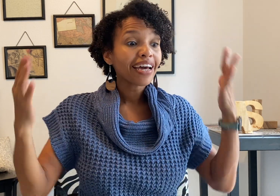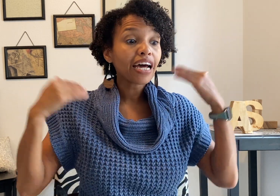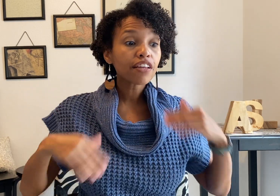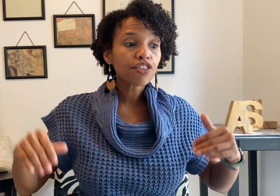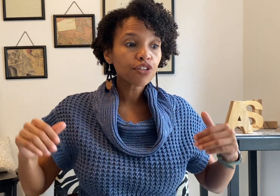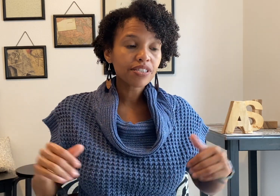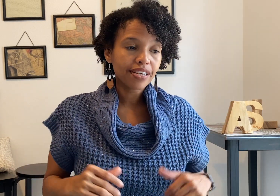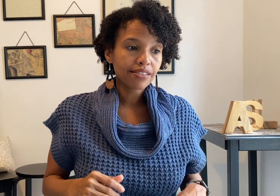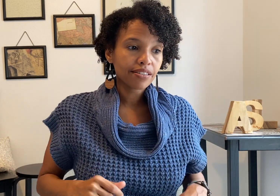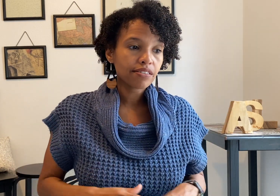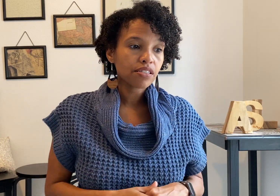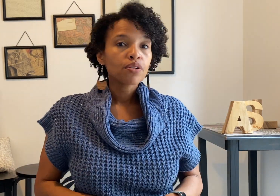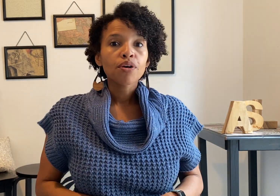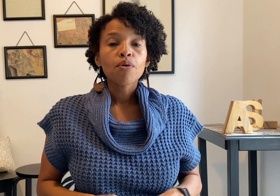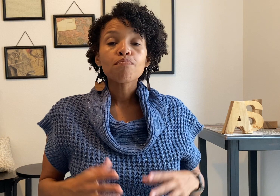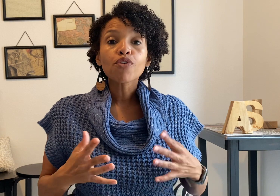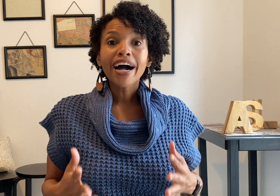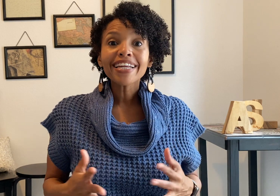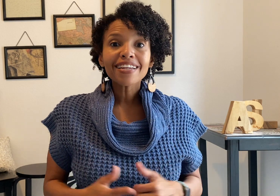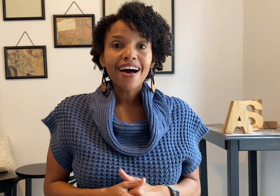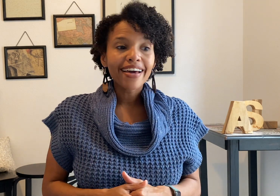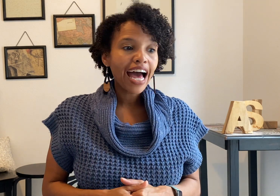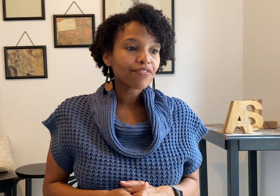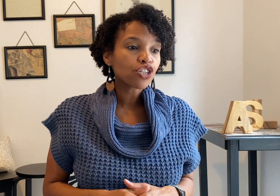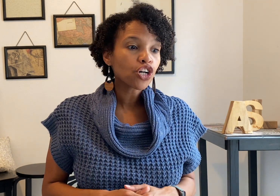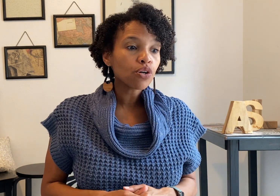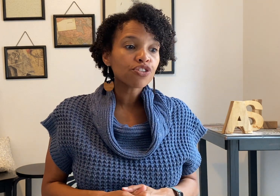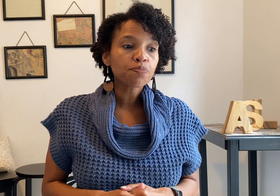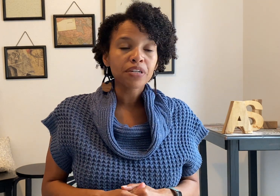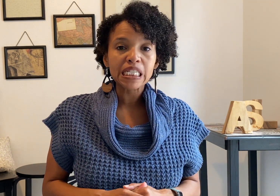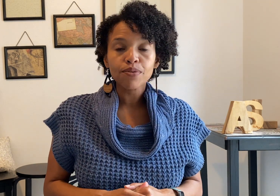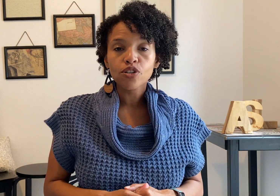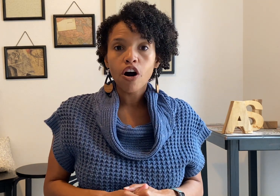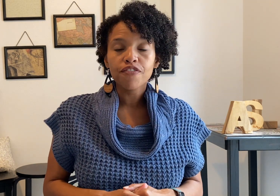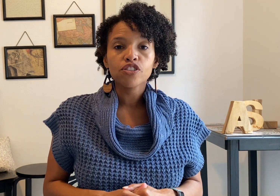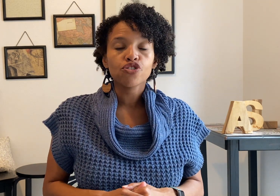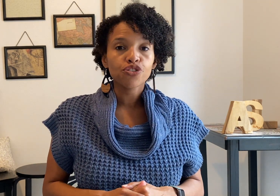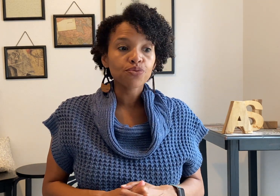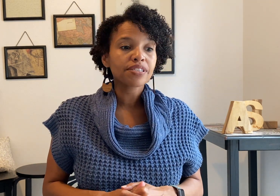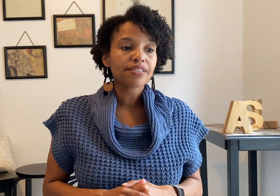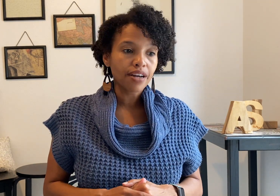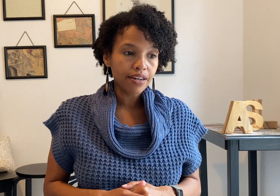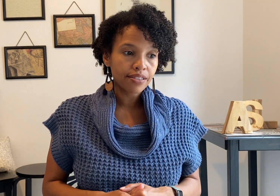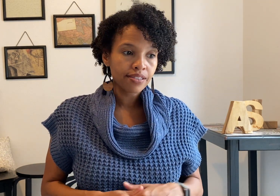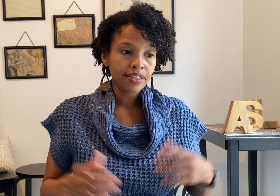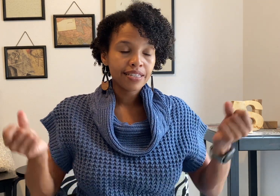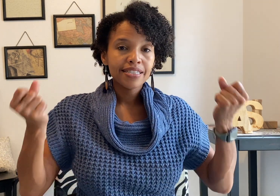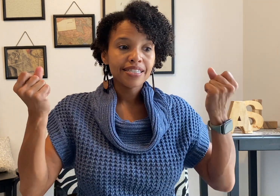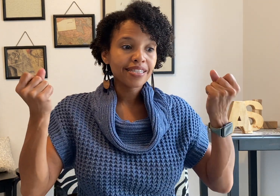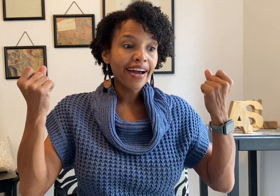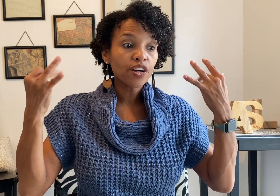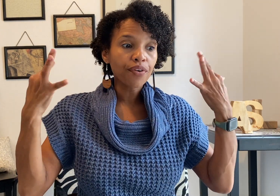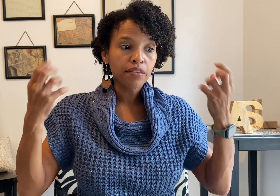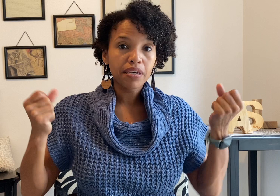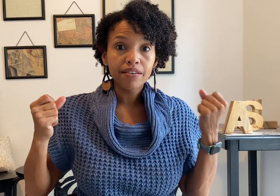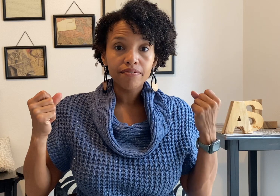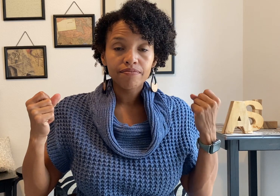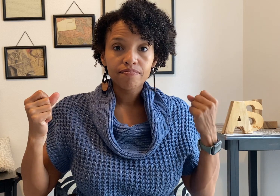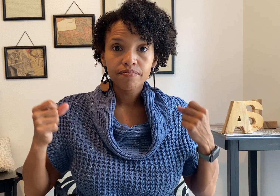and the third sentence. Brian and I have to go to the principal's office to discuss. Sign it with me.